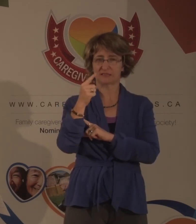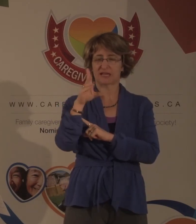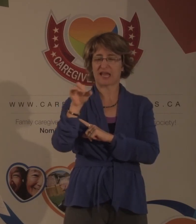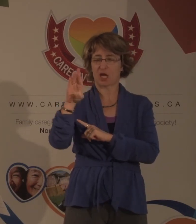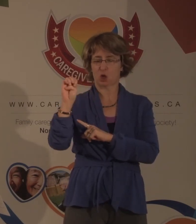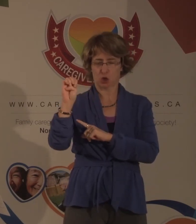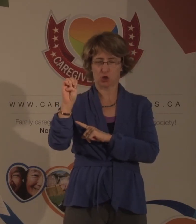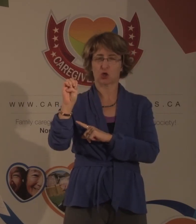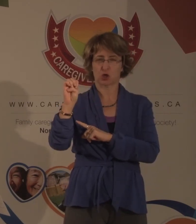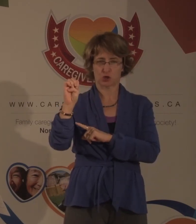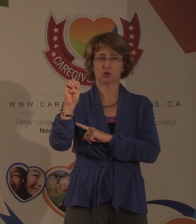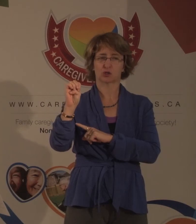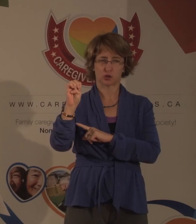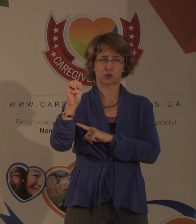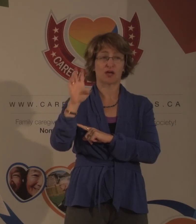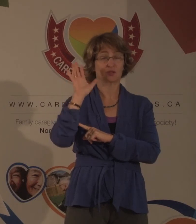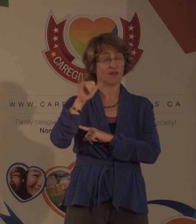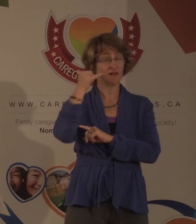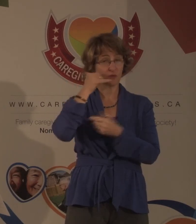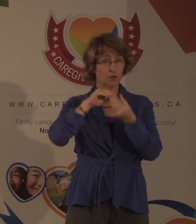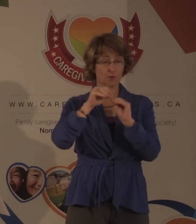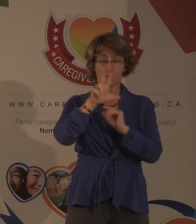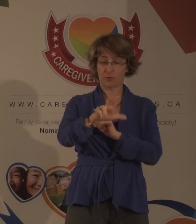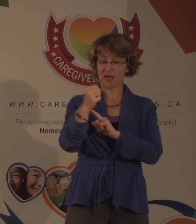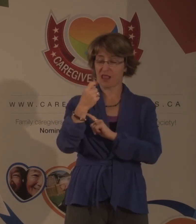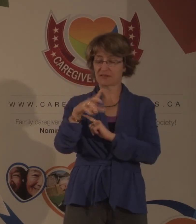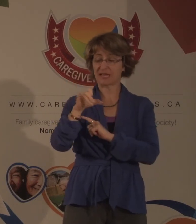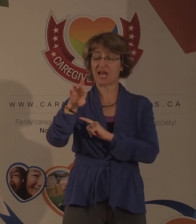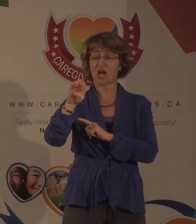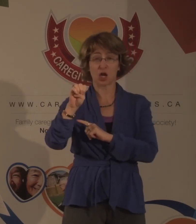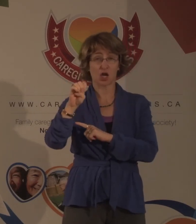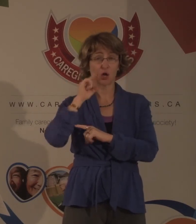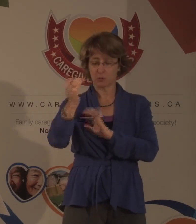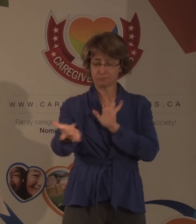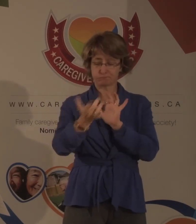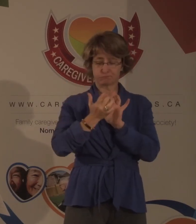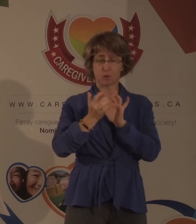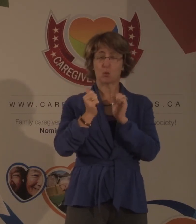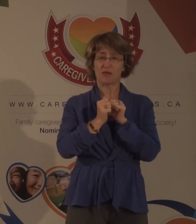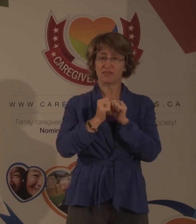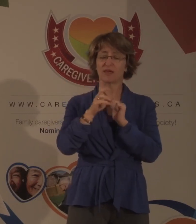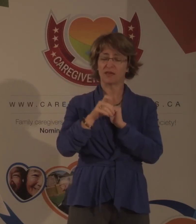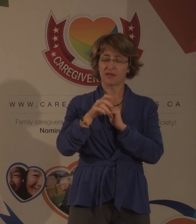1-800-311-CARE. So that phone number, the 311 CARE, will take you to our Care Connect